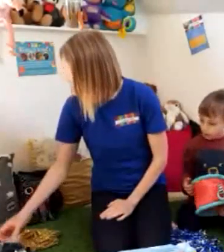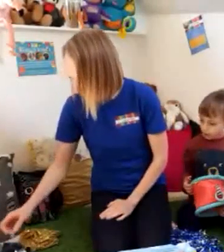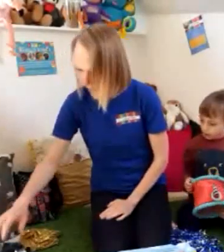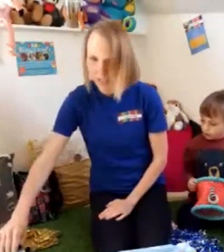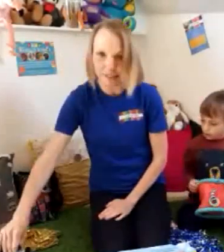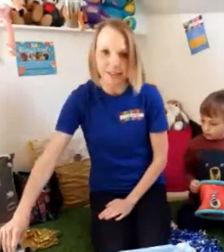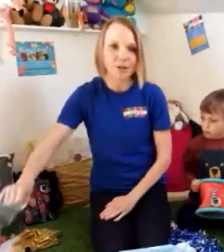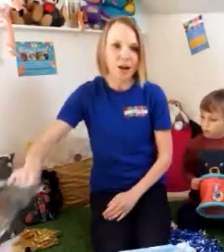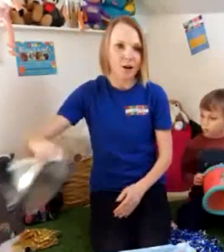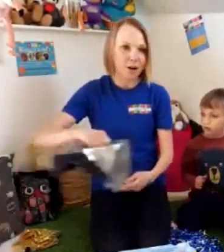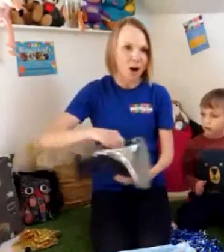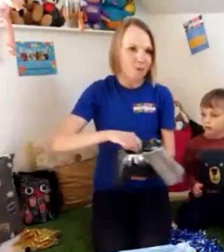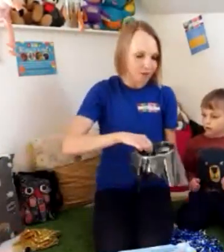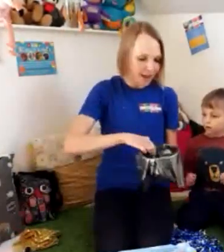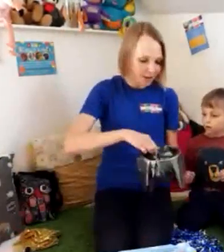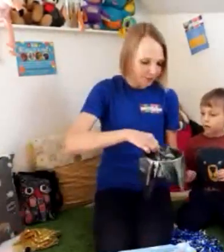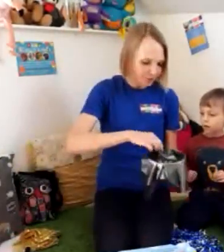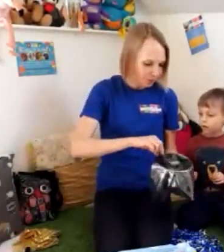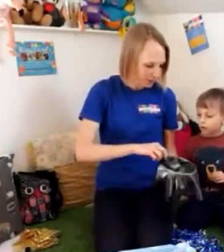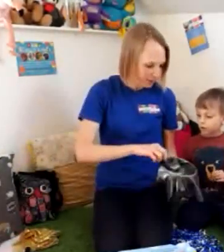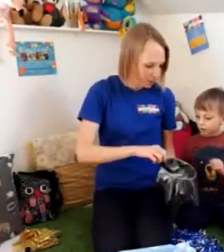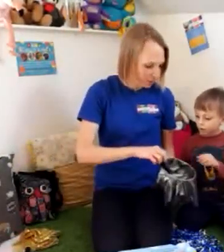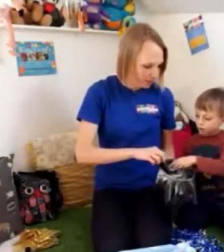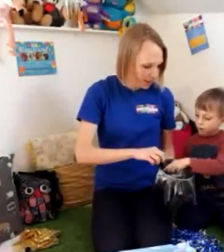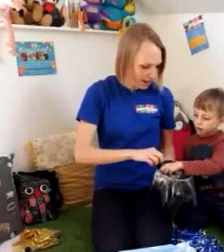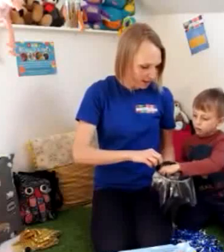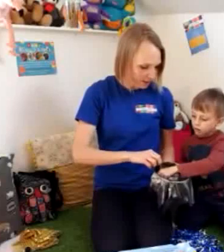Okay, let's see who's at our farmyard then. Do you want to see who's under there?